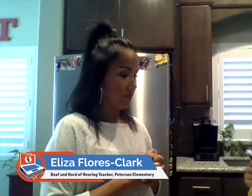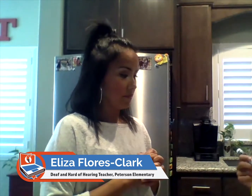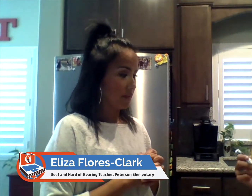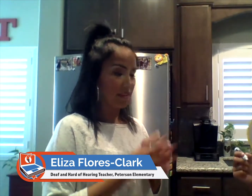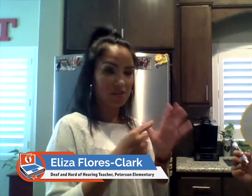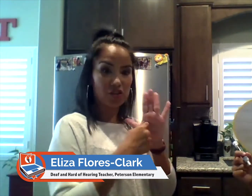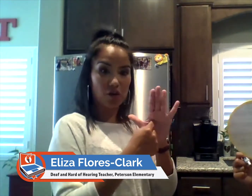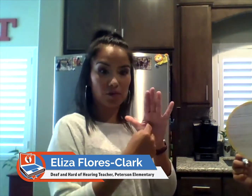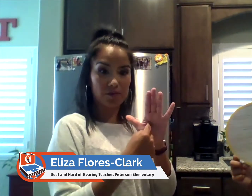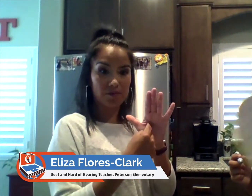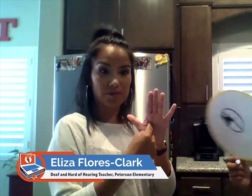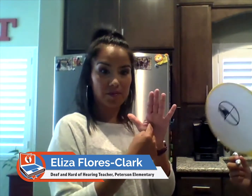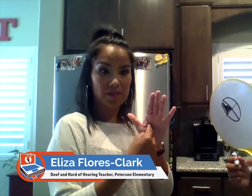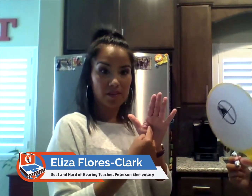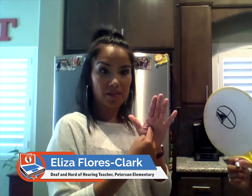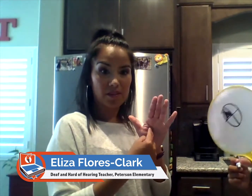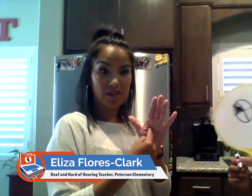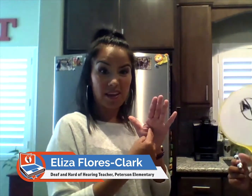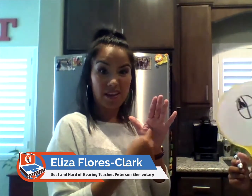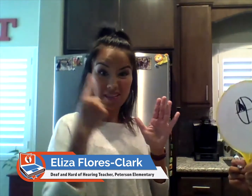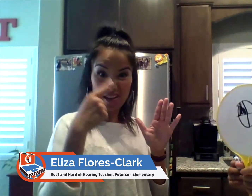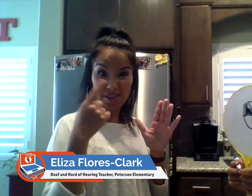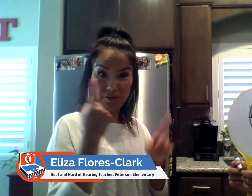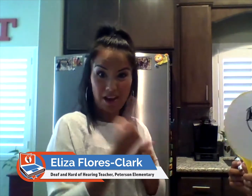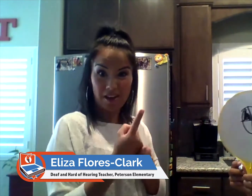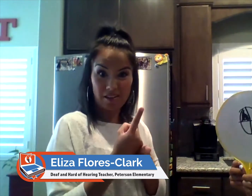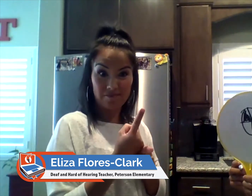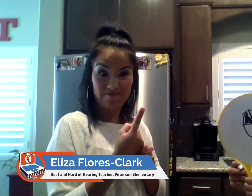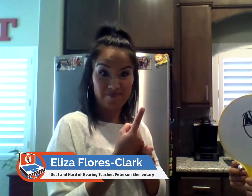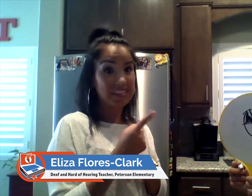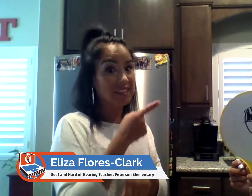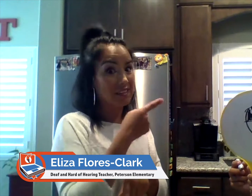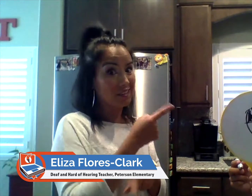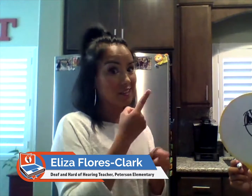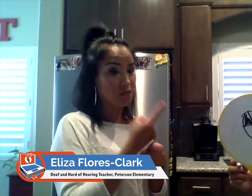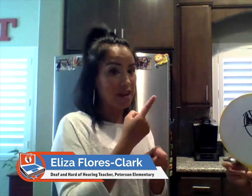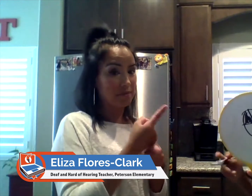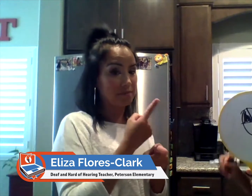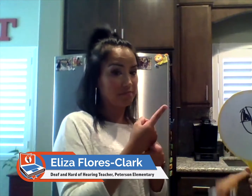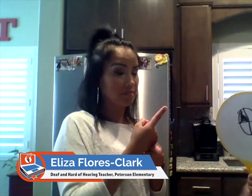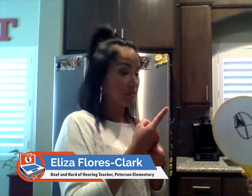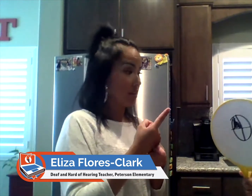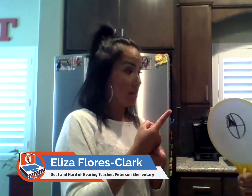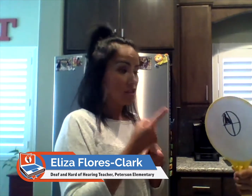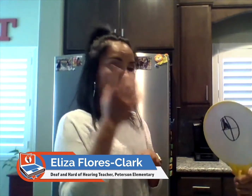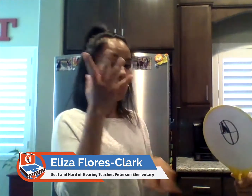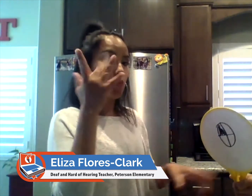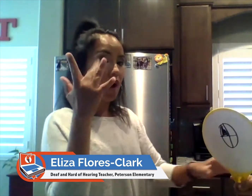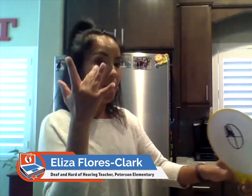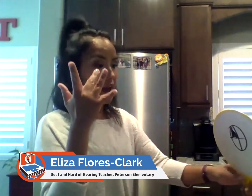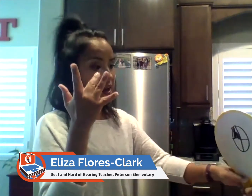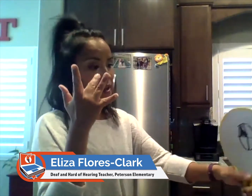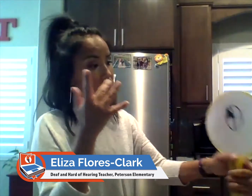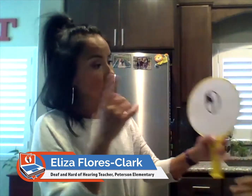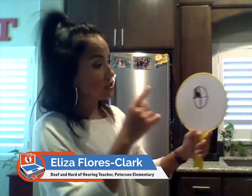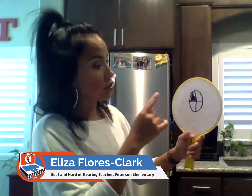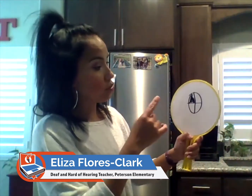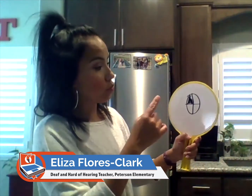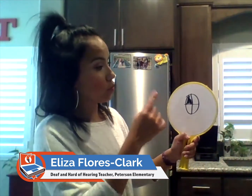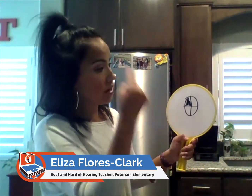Okay, let's show. Okay, does that look right? He's right. So why? So we know